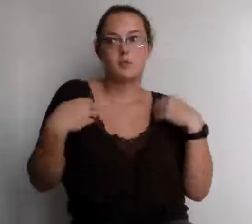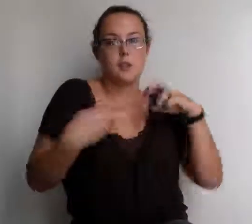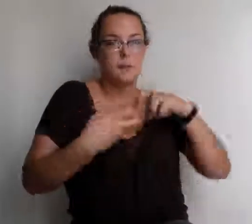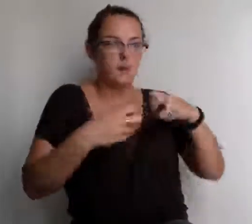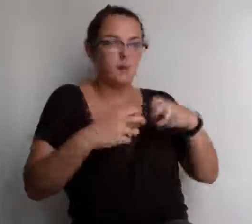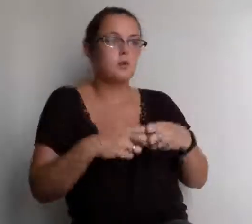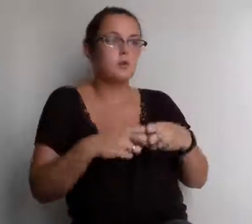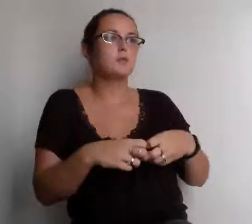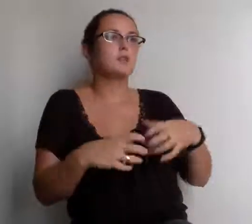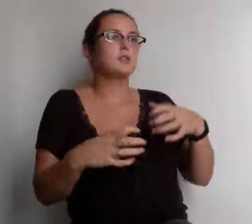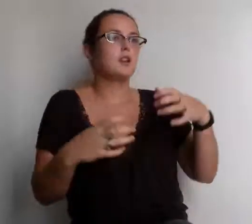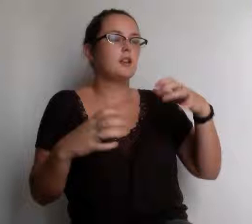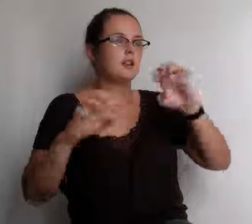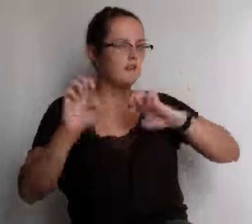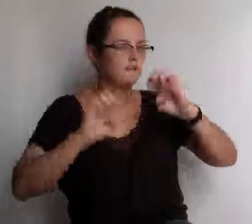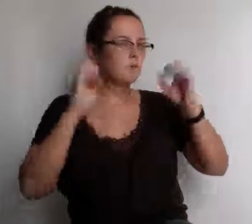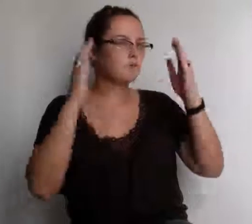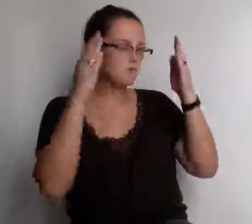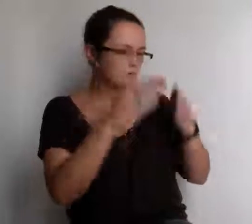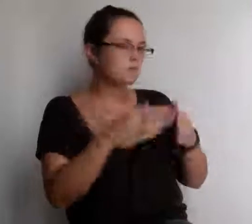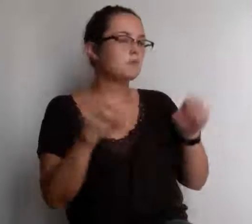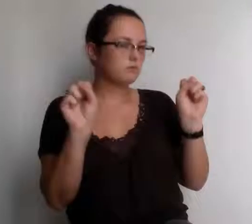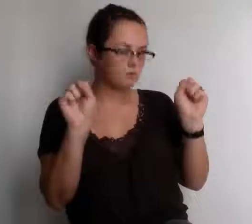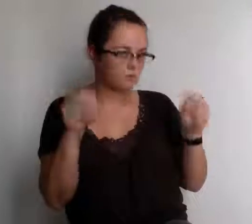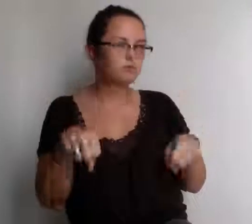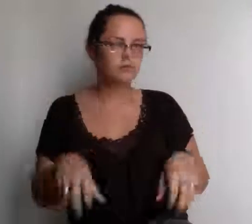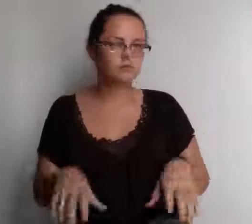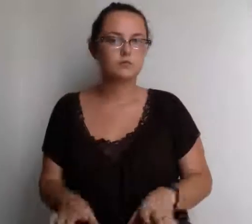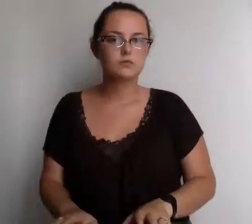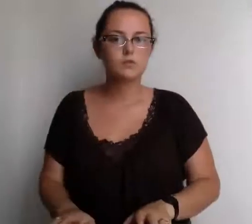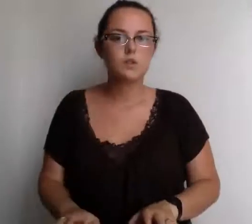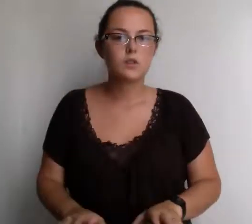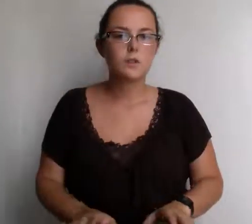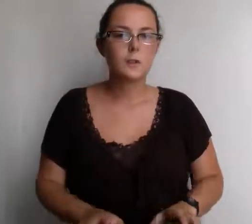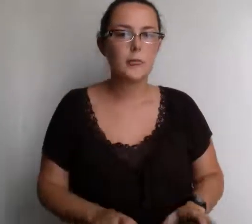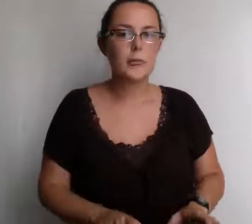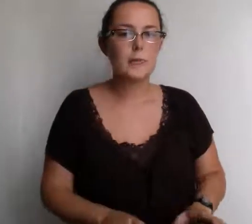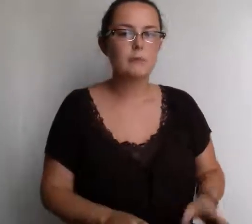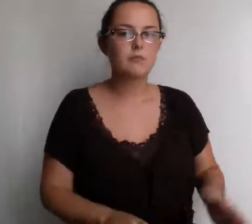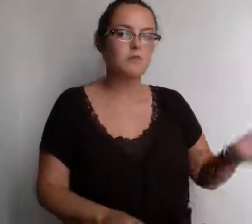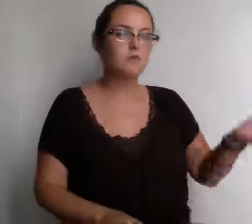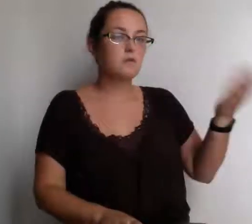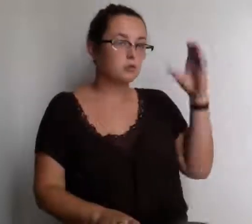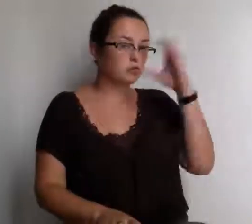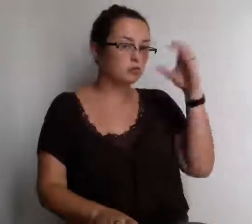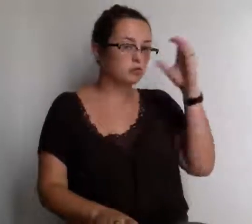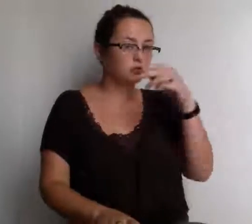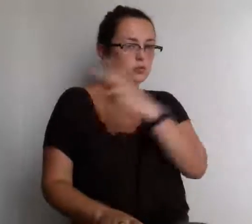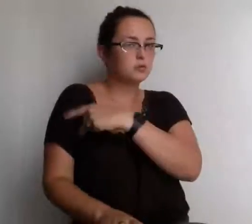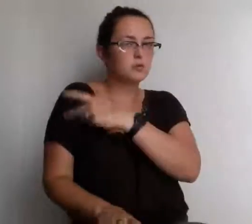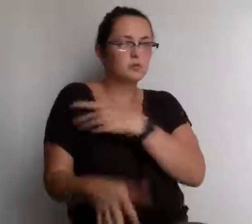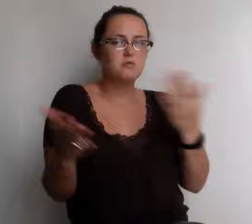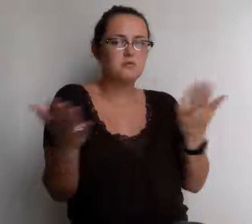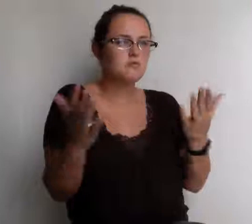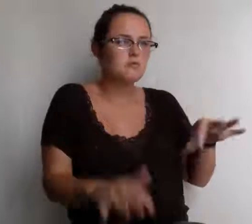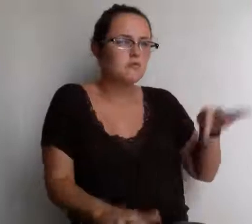Okay. So what about the general survey? What were your findings? Nothing abnormal there either. His grooming was good, physique,